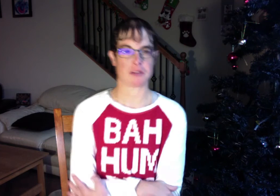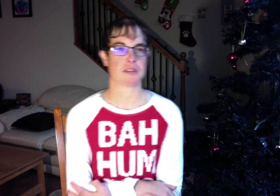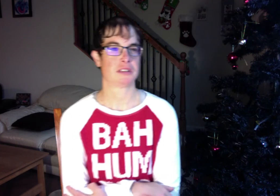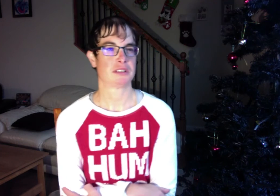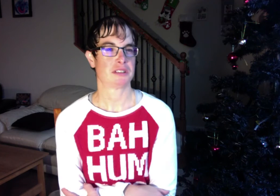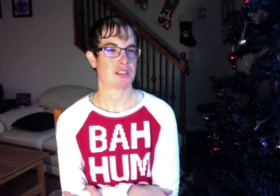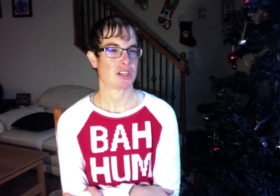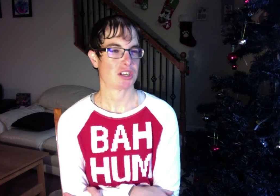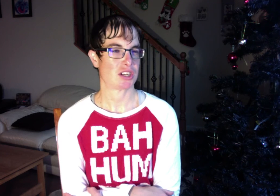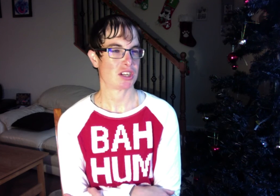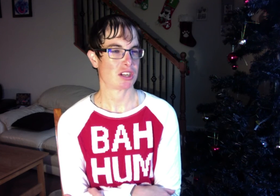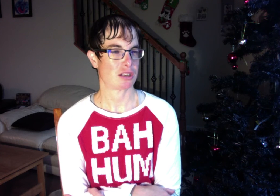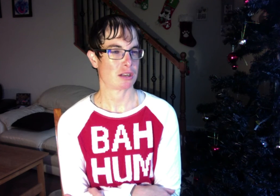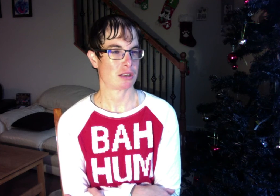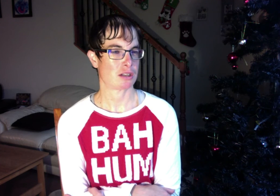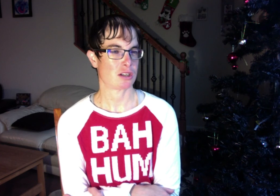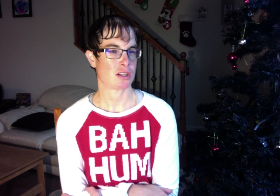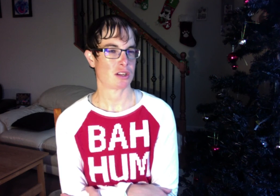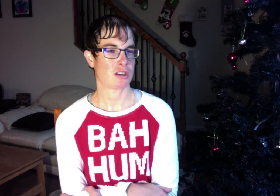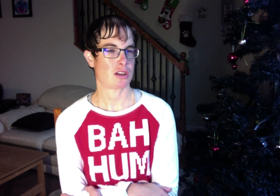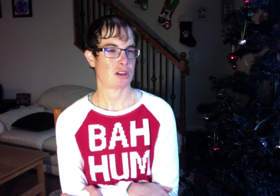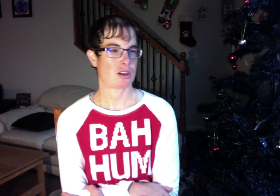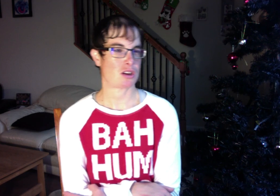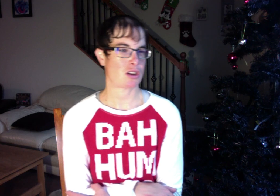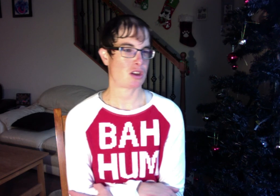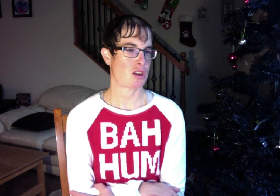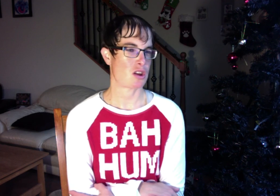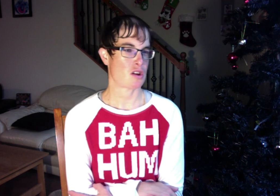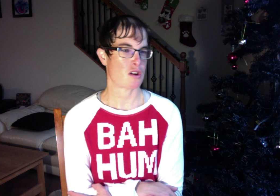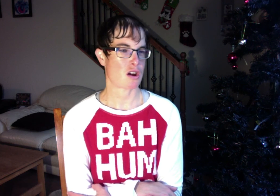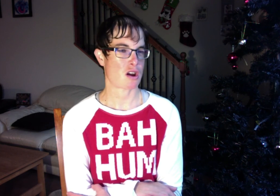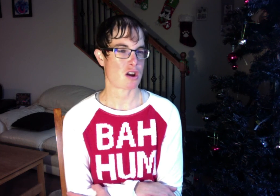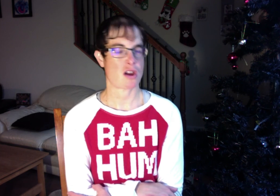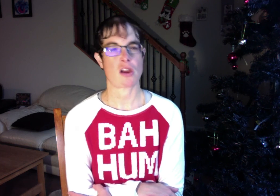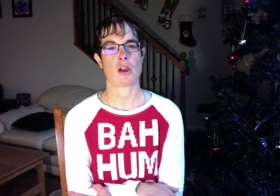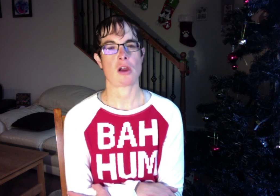thought her and Rocky thought it was a moon rock, and